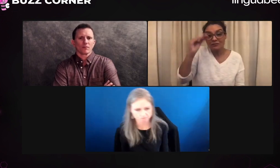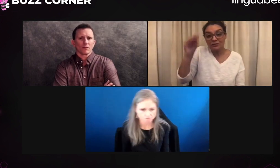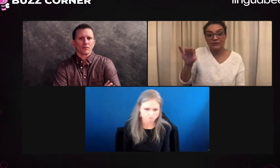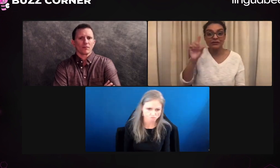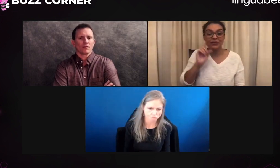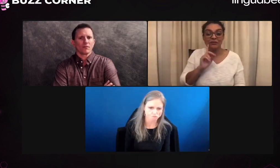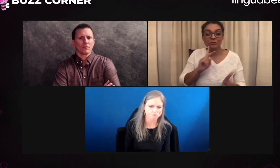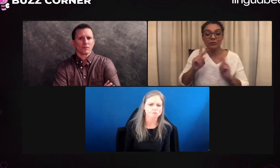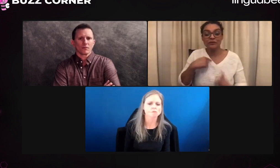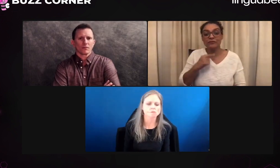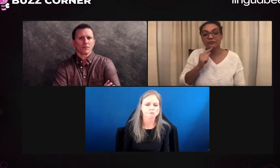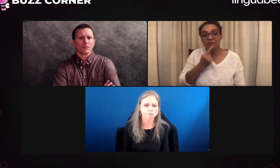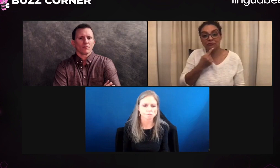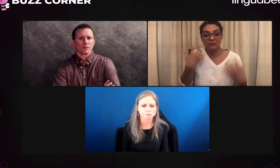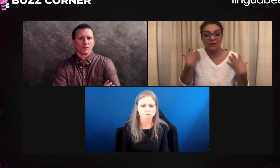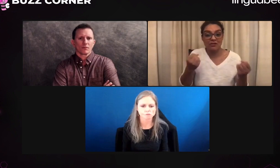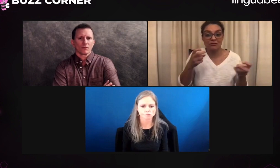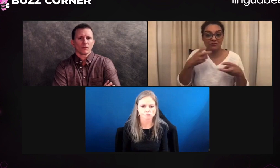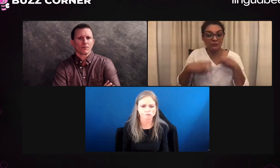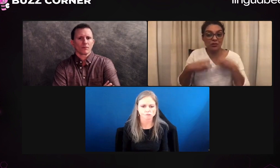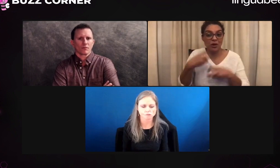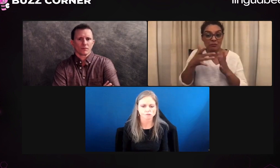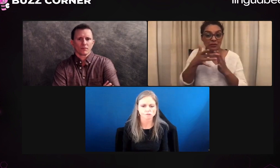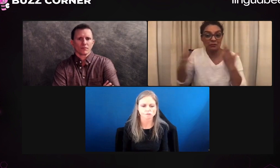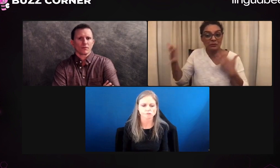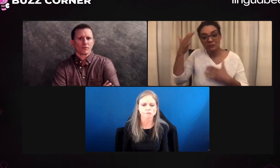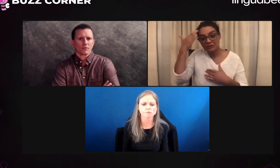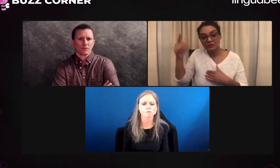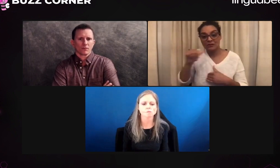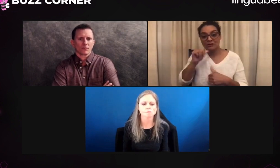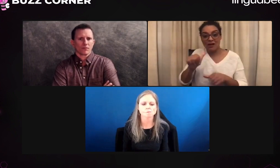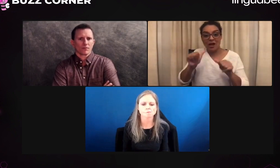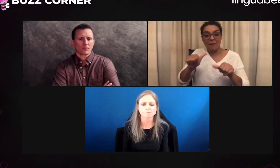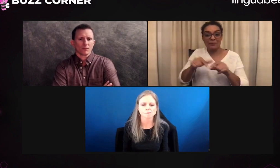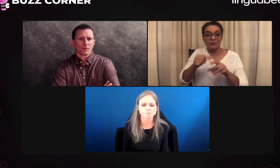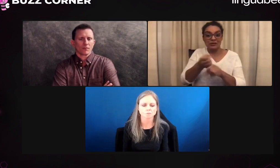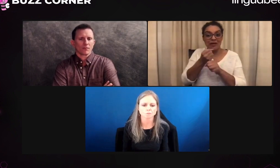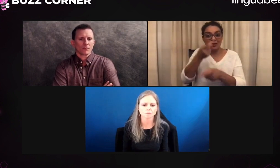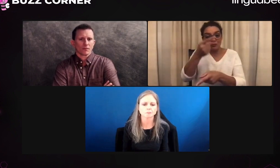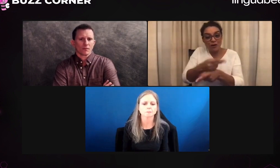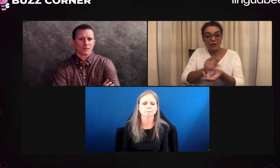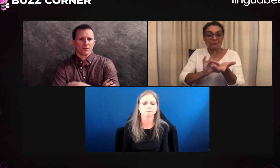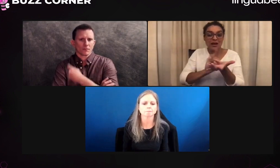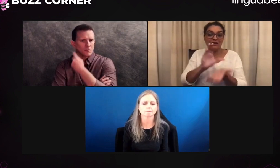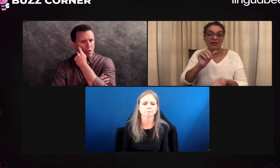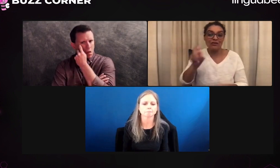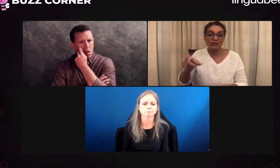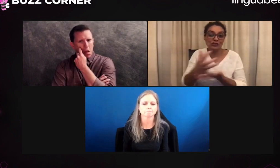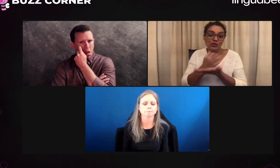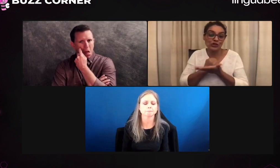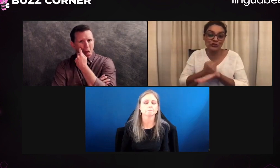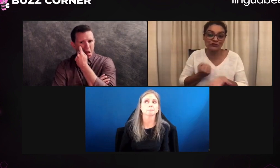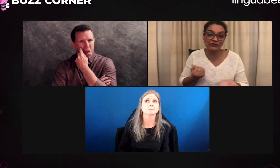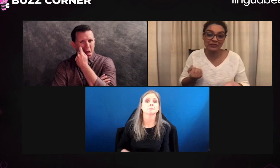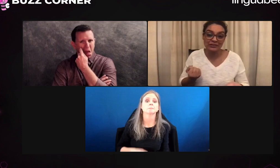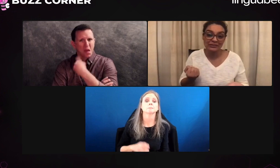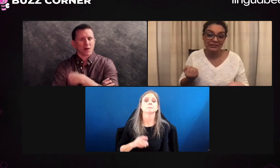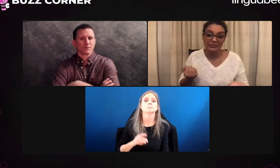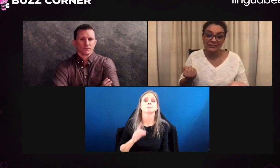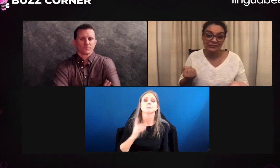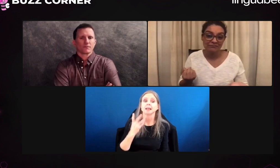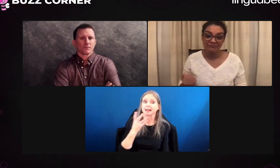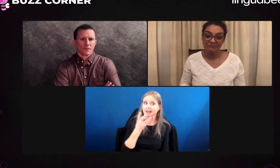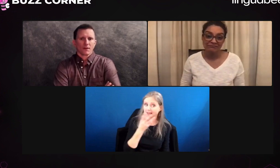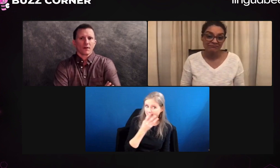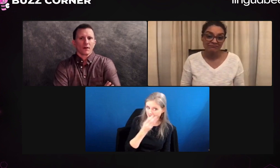And that is why we have a high percentage of deaf people who have serious health problems, because they're not able to get